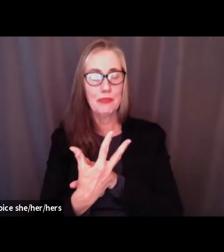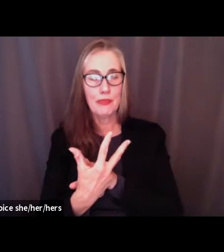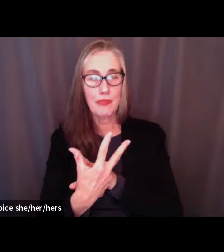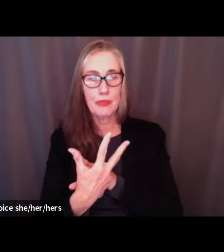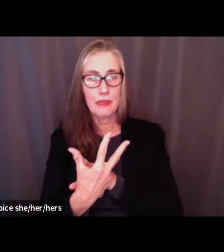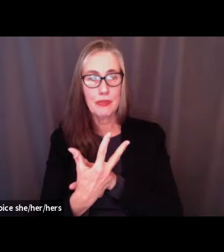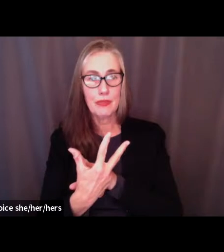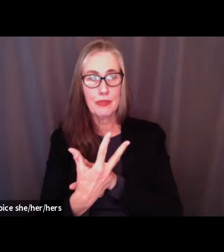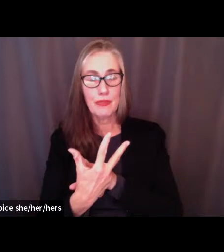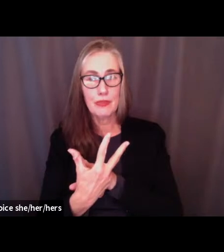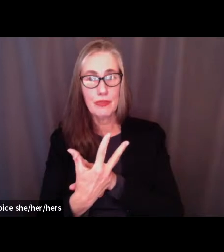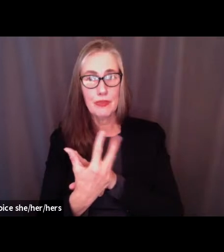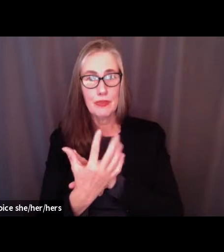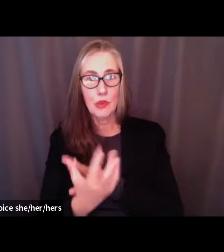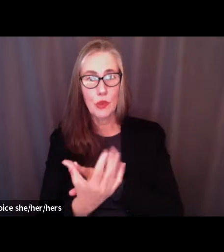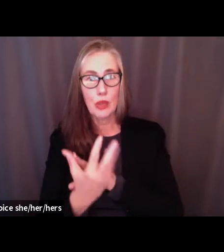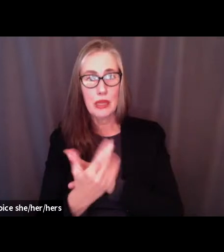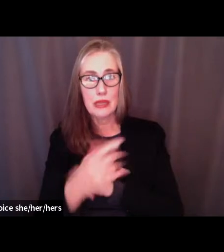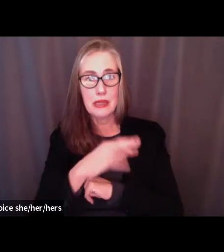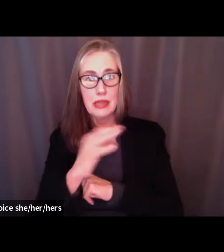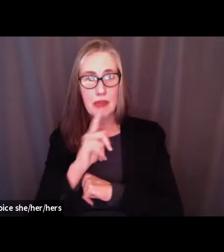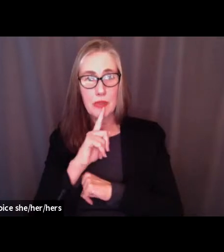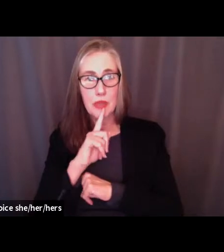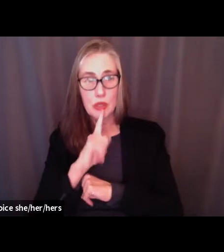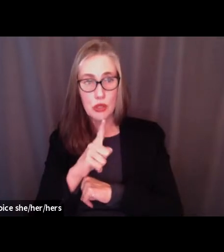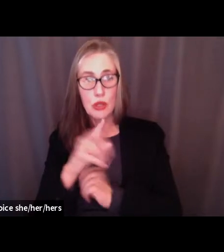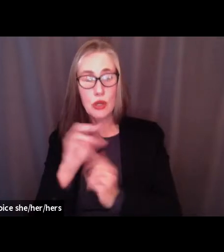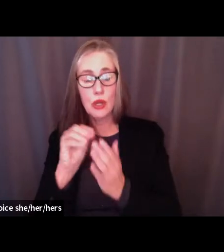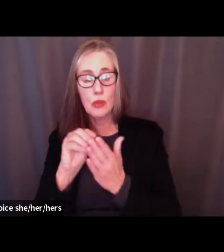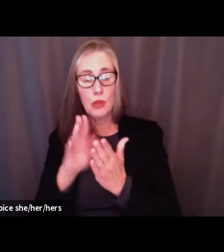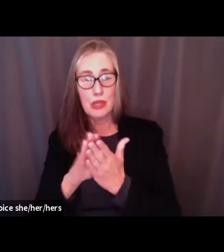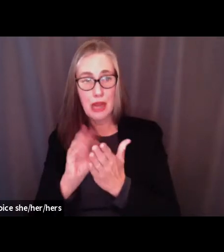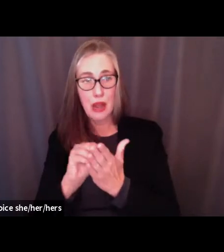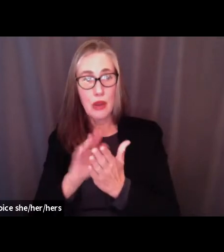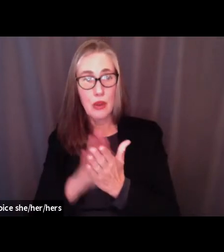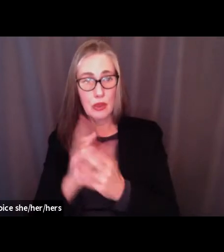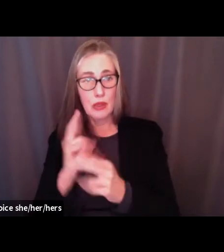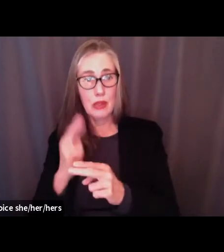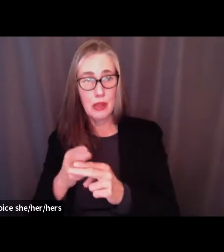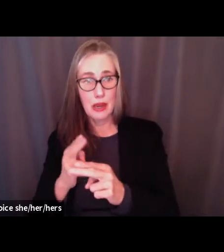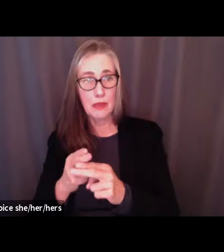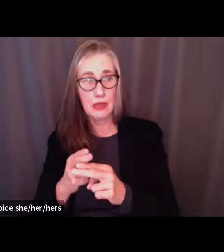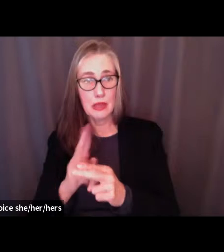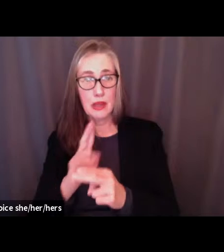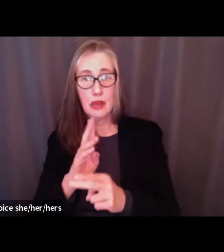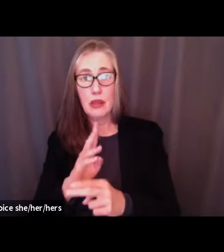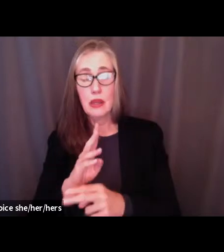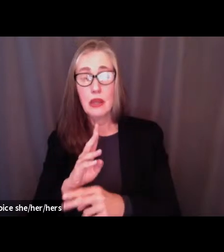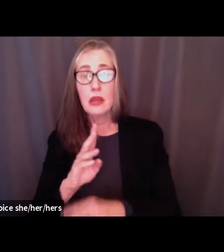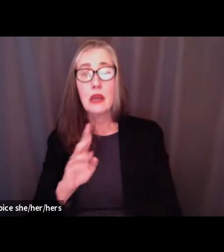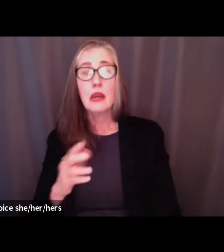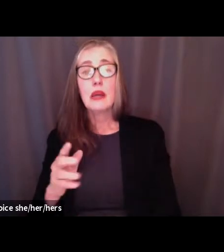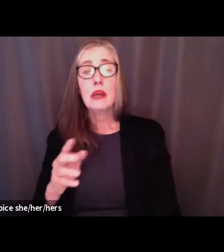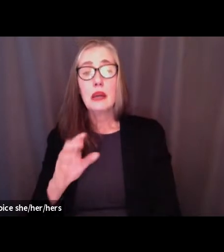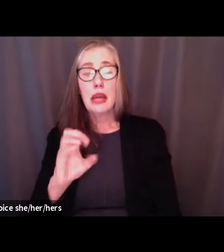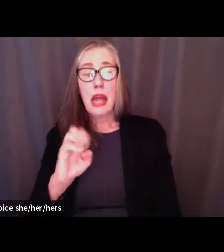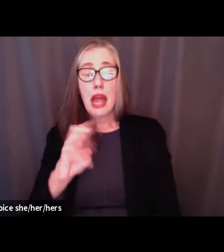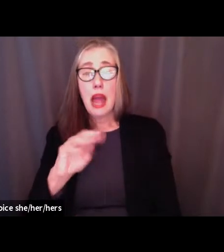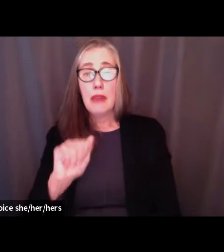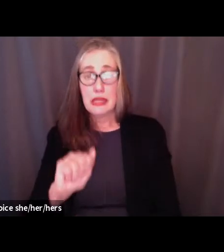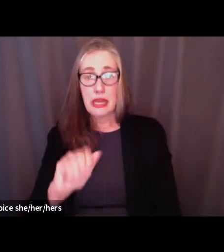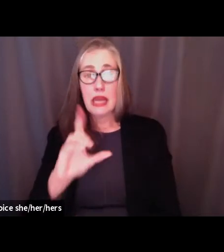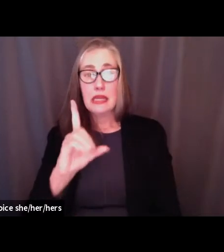I'll wait for staff to make sure they've noted the speakers. So I have